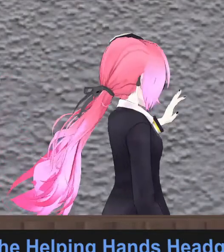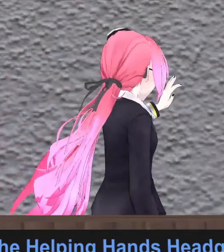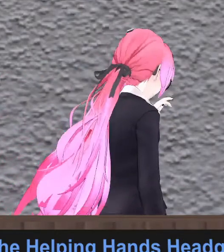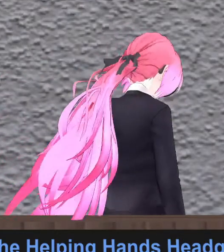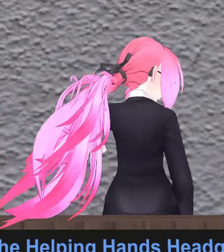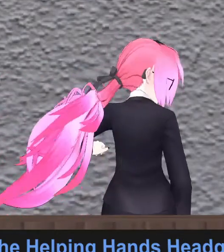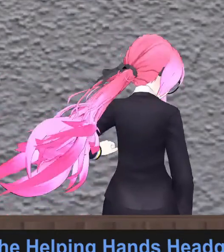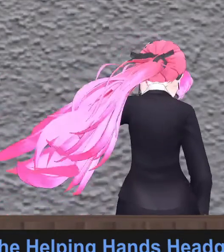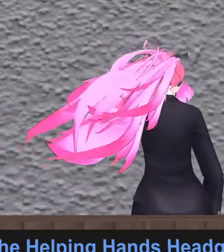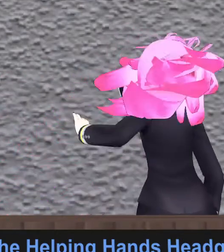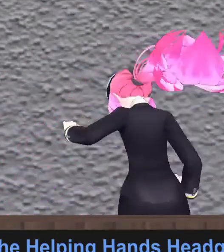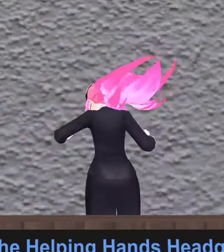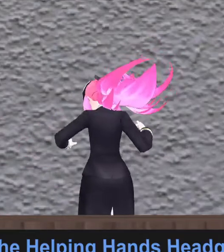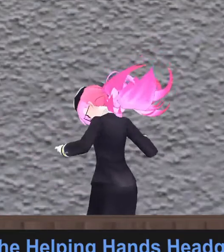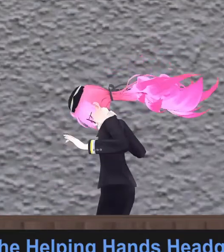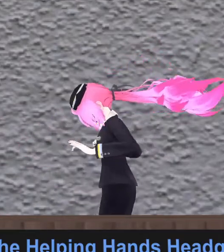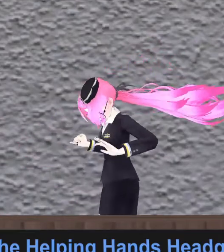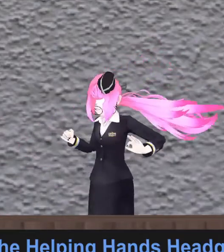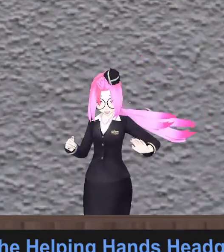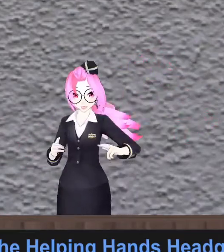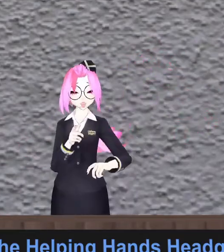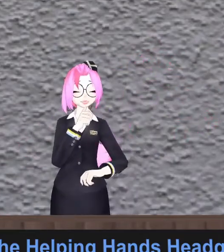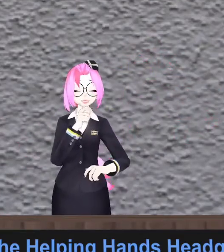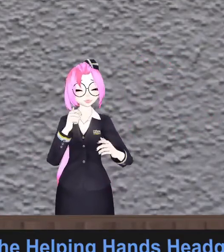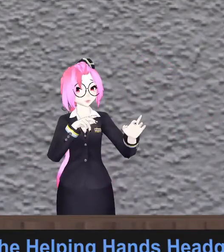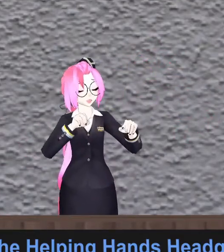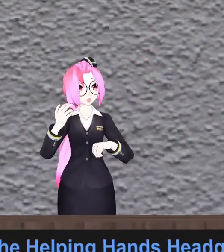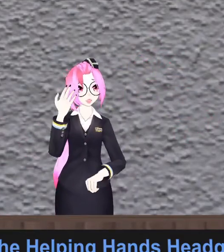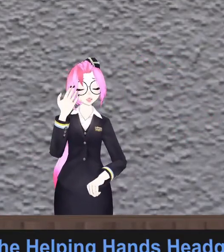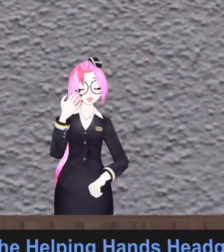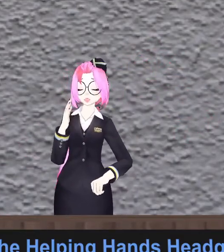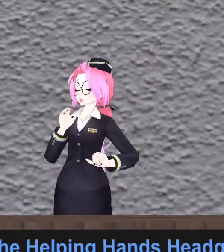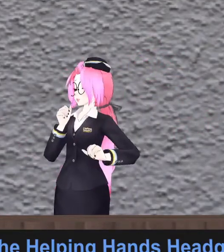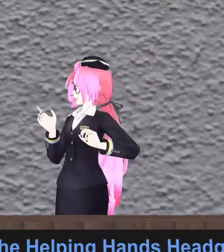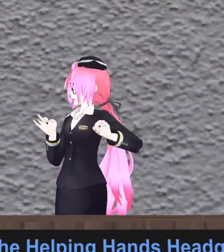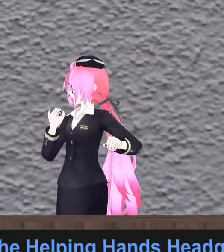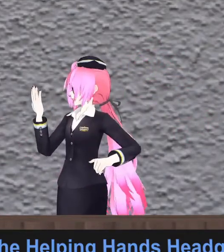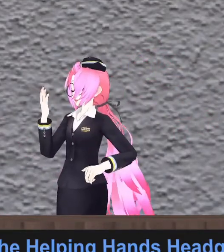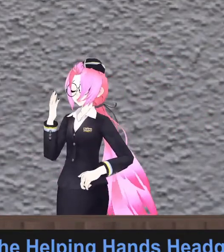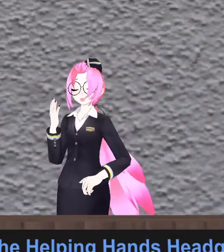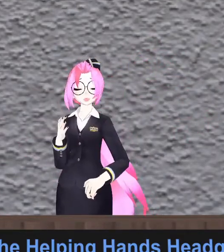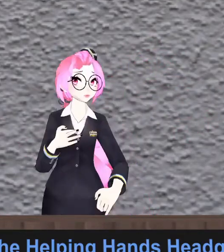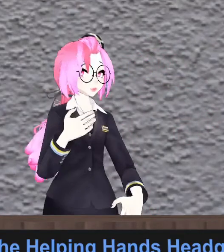Yeah, who moved the mirror? Hold on, my hand is stuck. Who moved the mirror? Who moved it? Crow